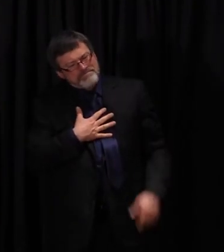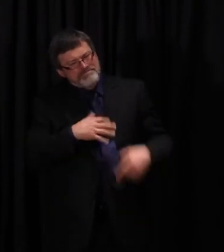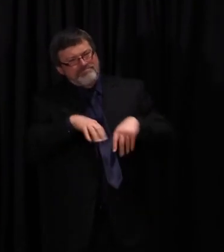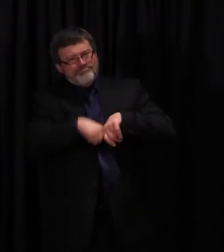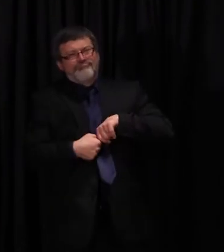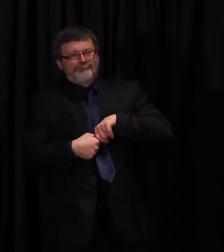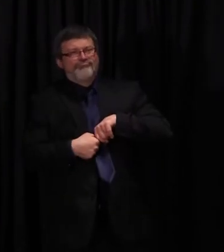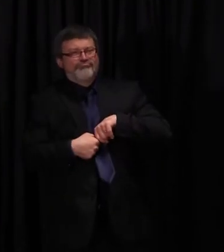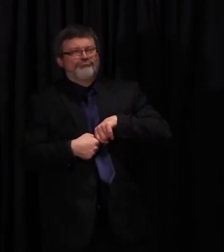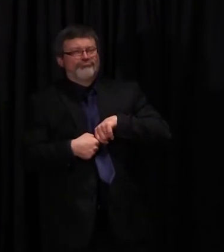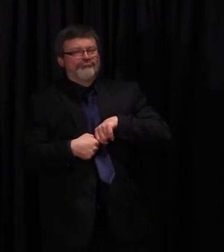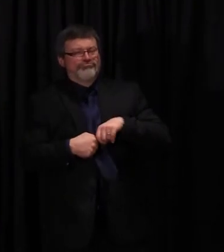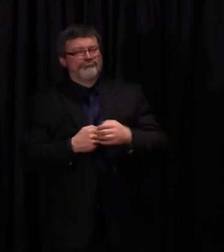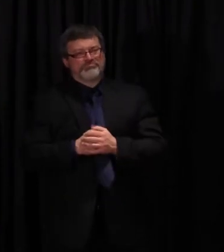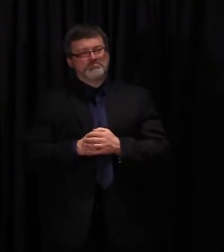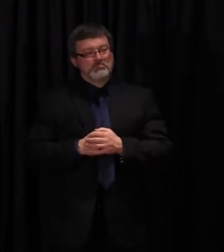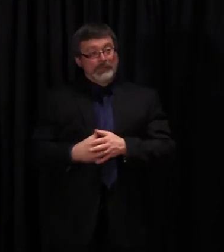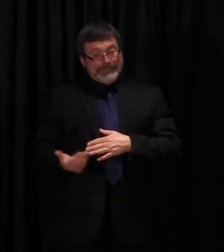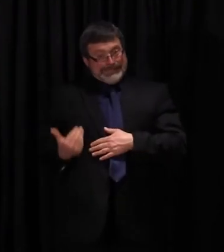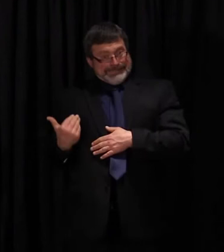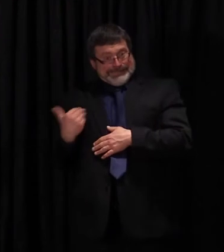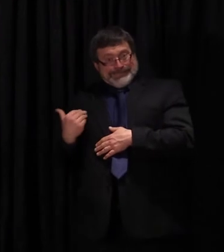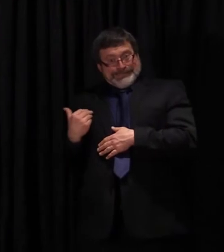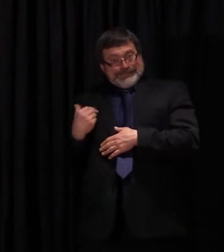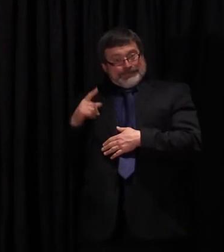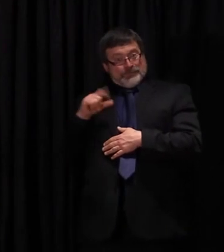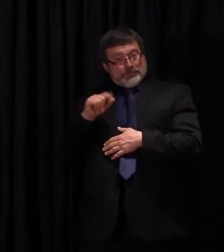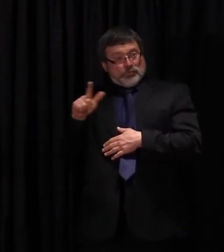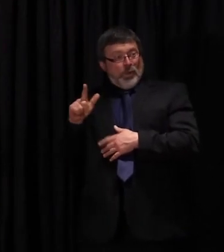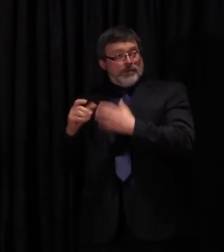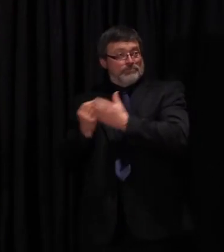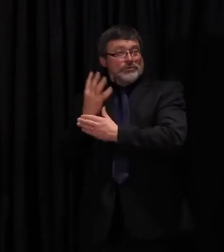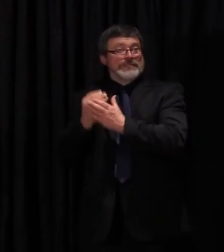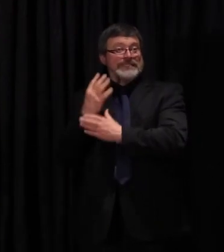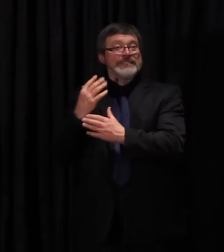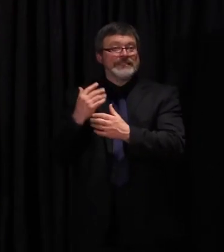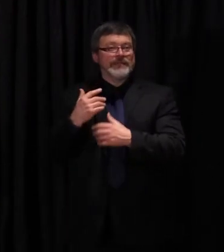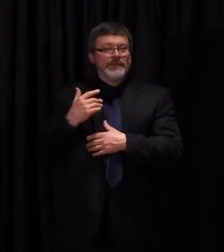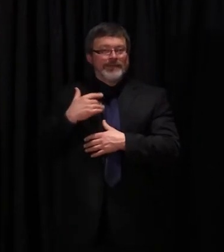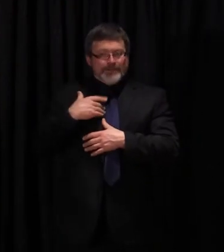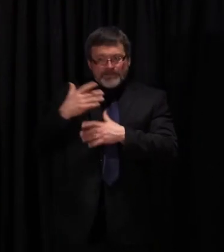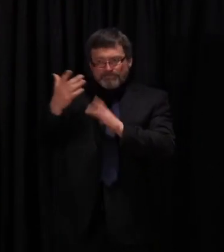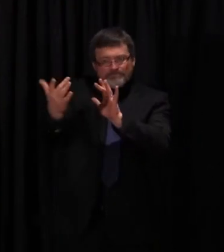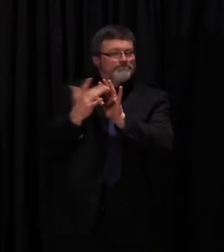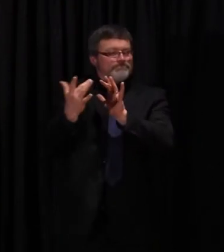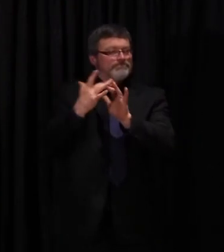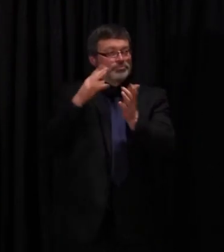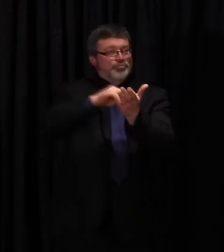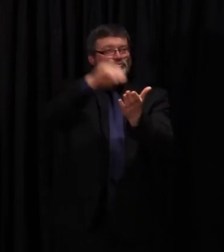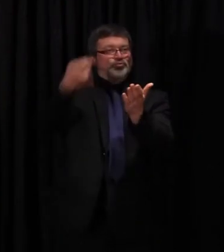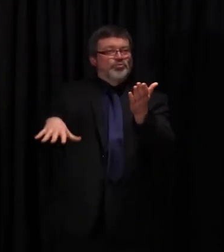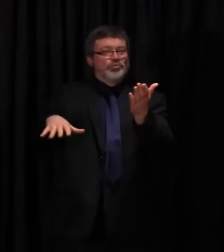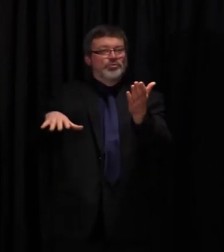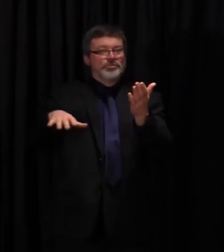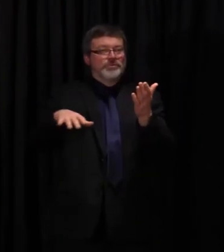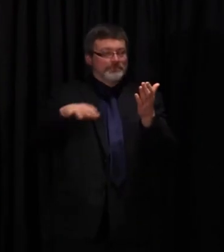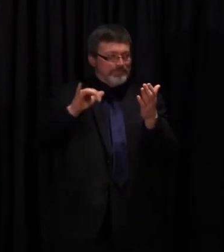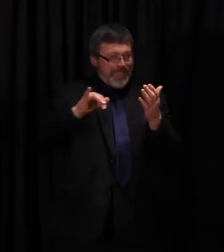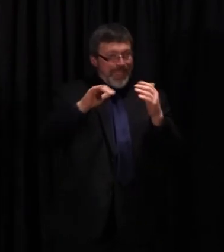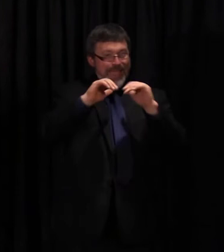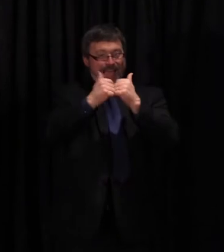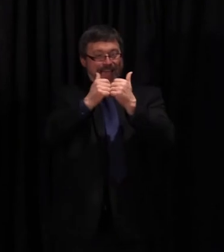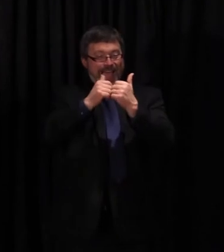Last spring, I heard directly from students about the impact of hybrid learning. A 13-year-old